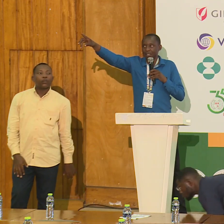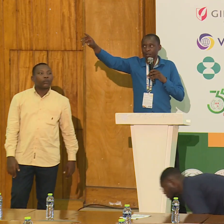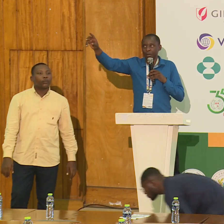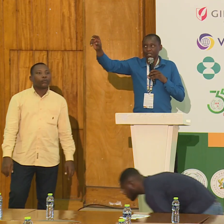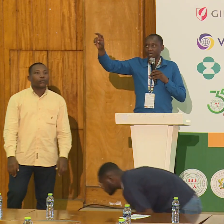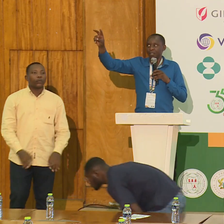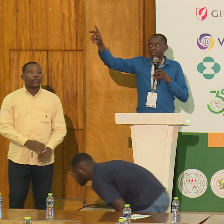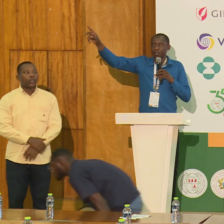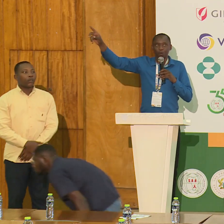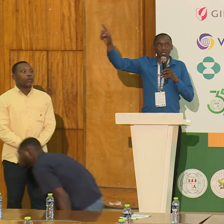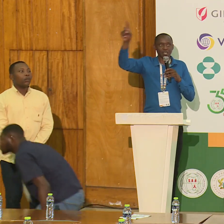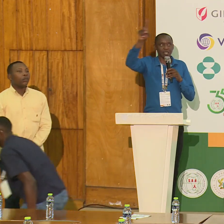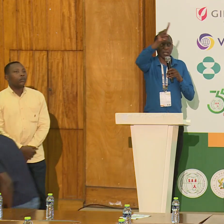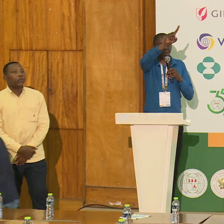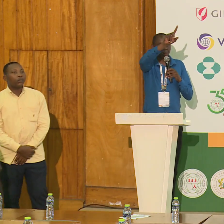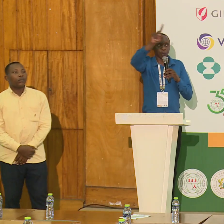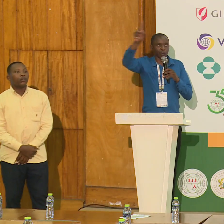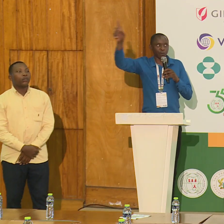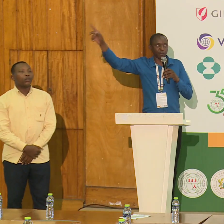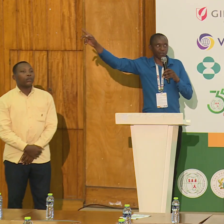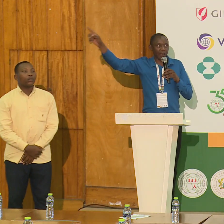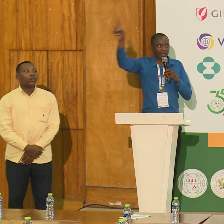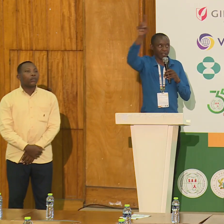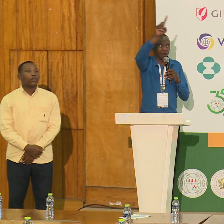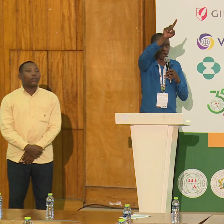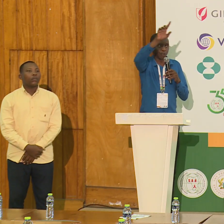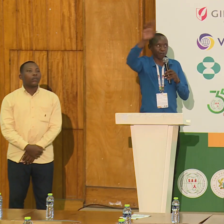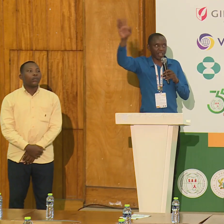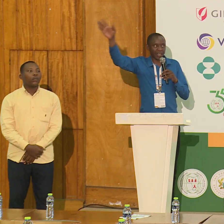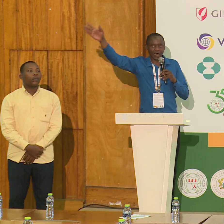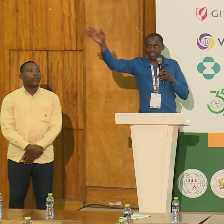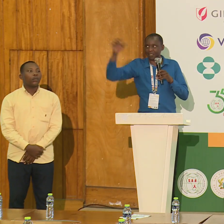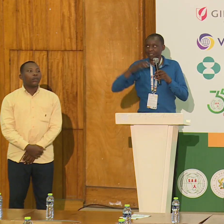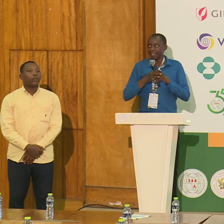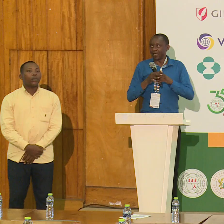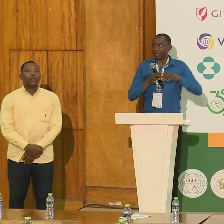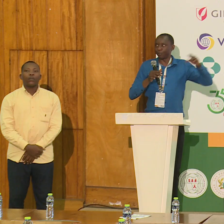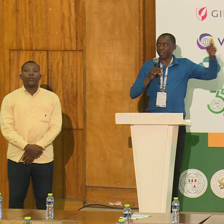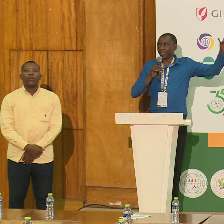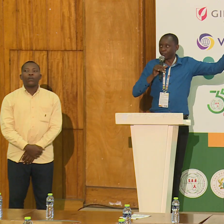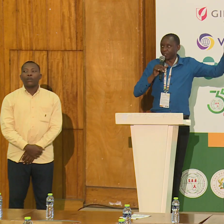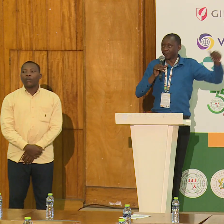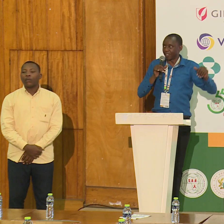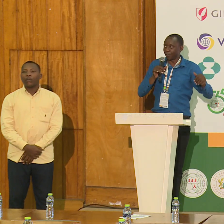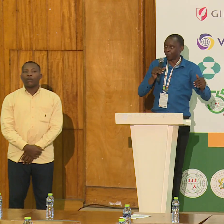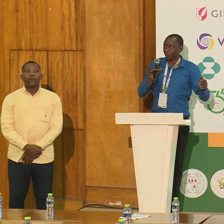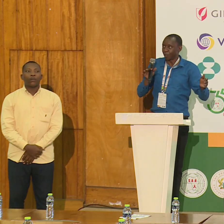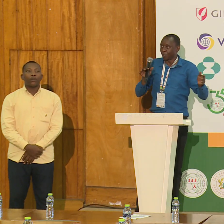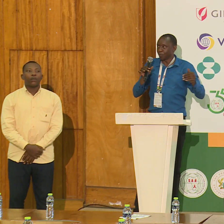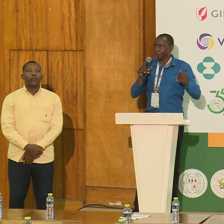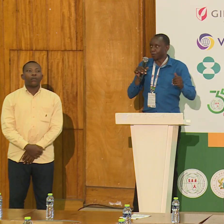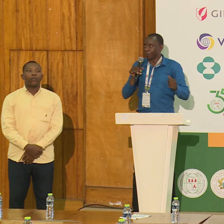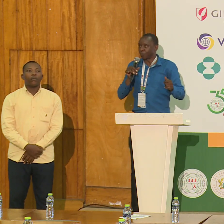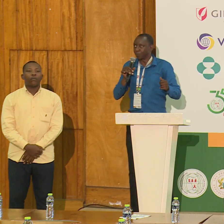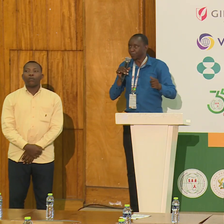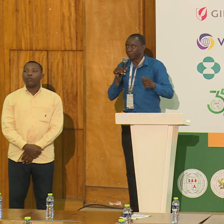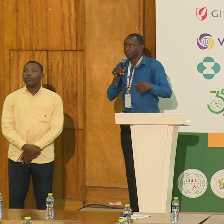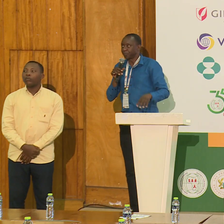there's another one. The questions are coming from far right and far left. Thank you.